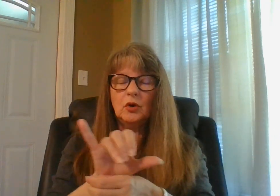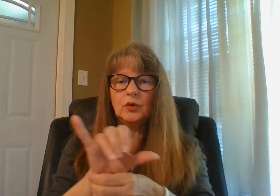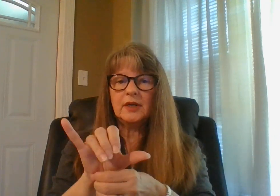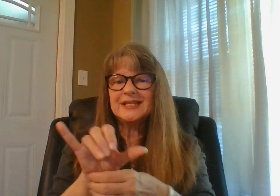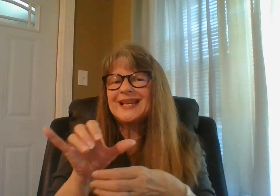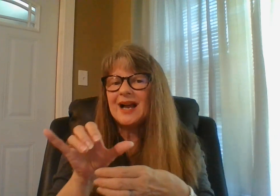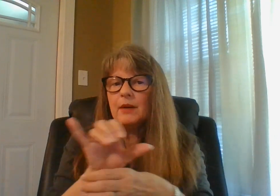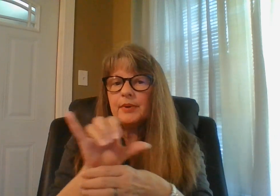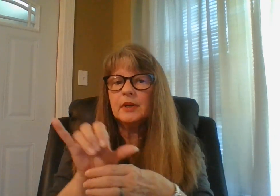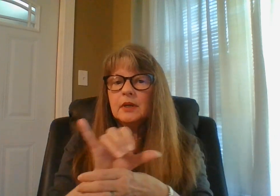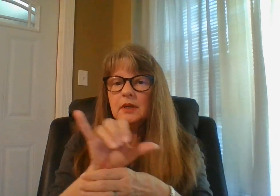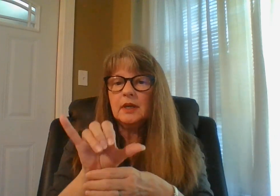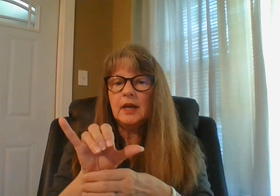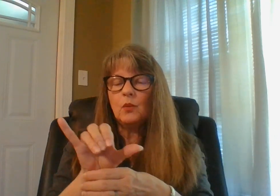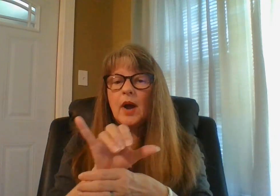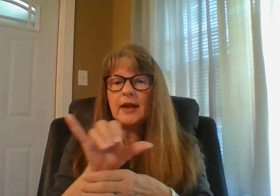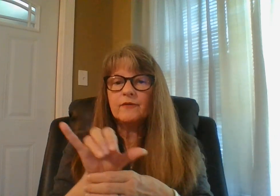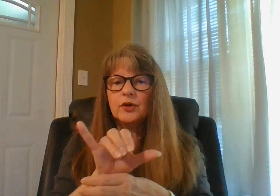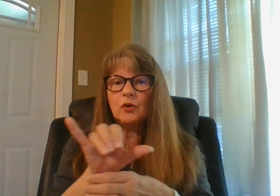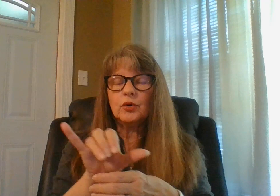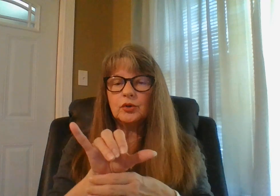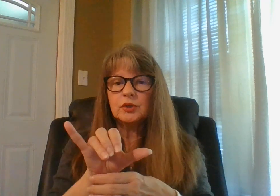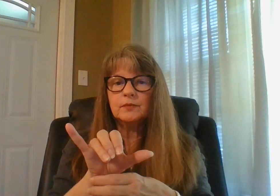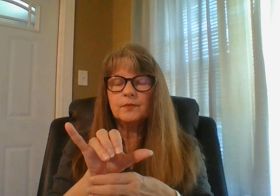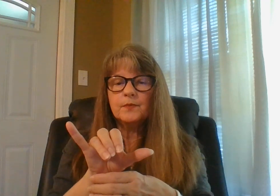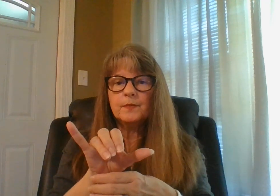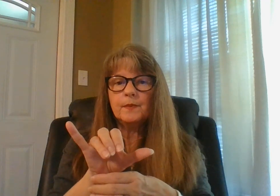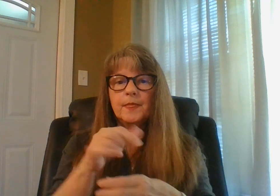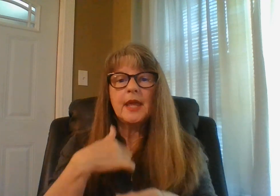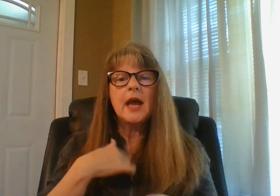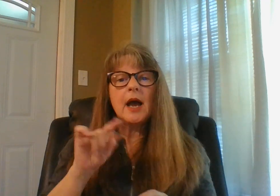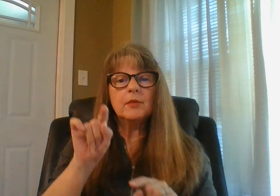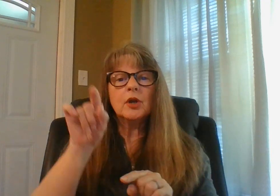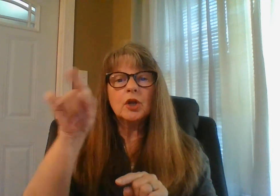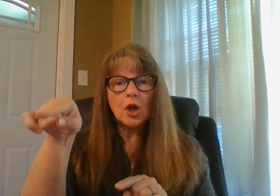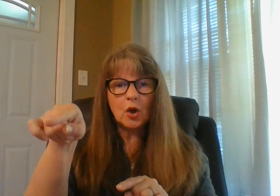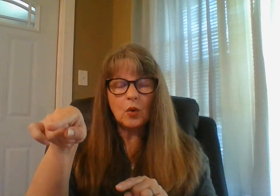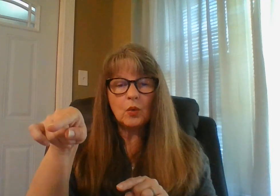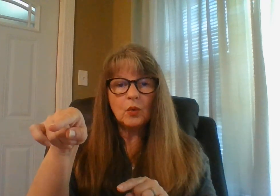Yogurt is the cup and a Y for yogurt. I'm going to go